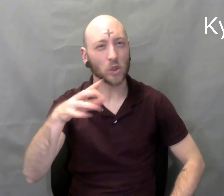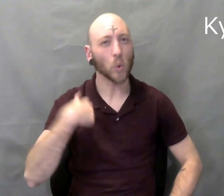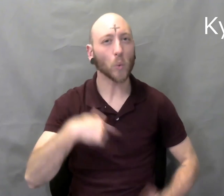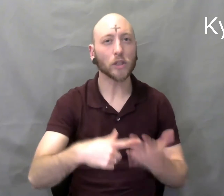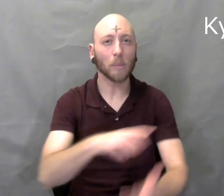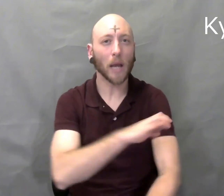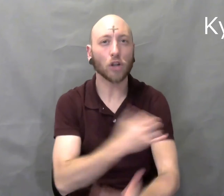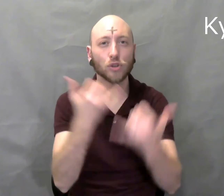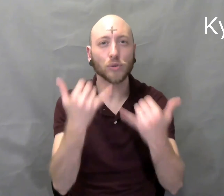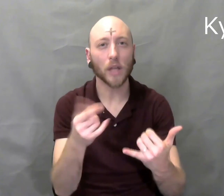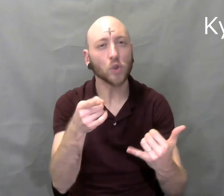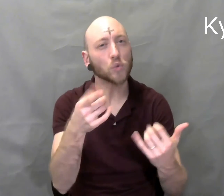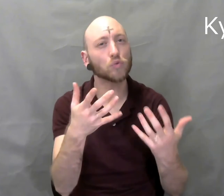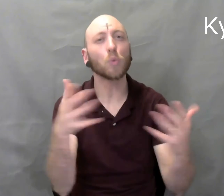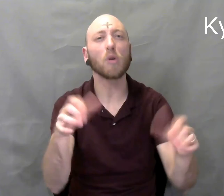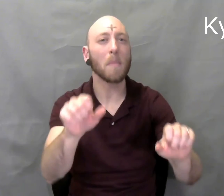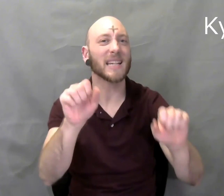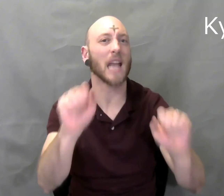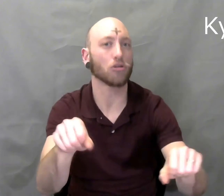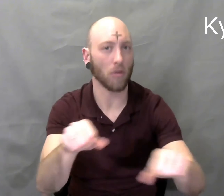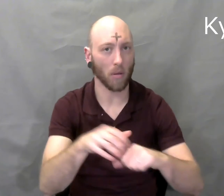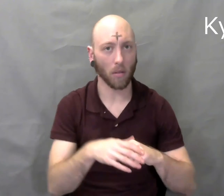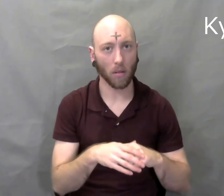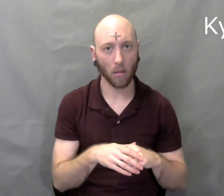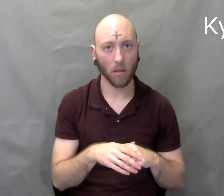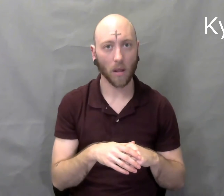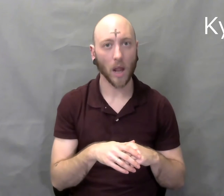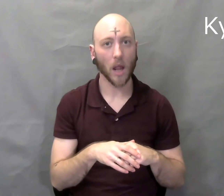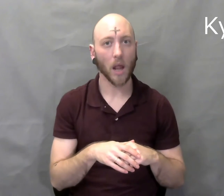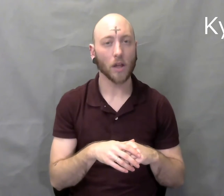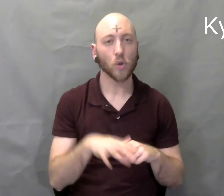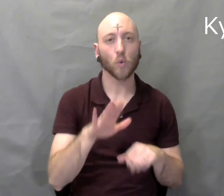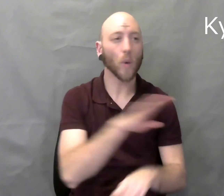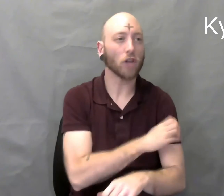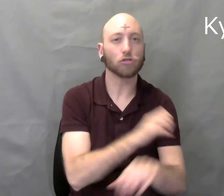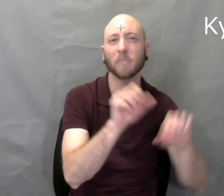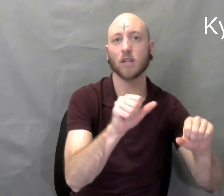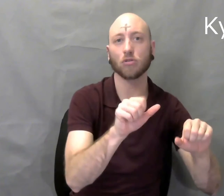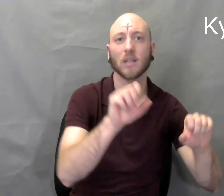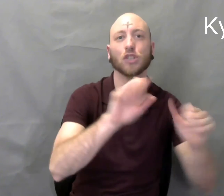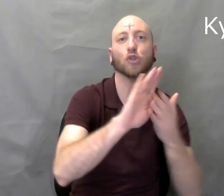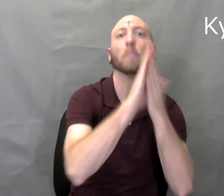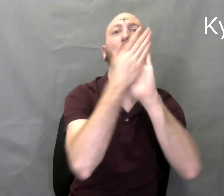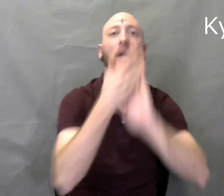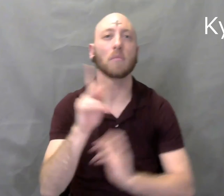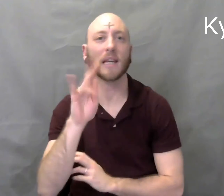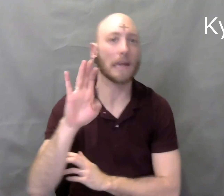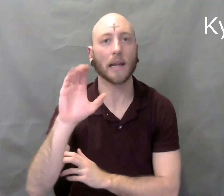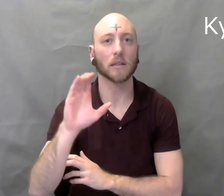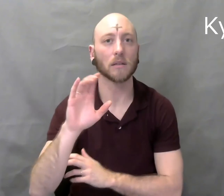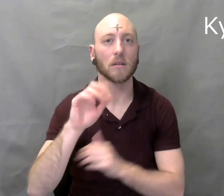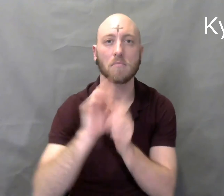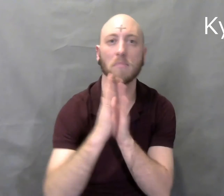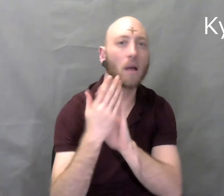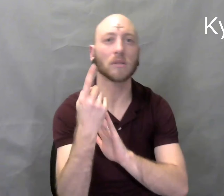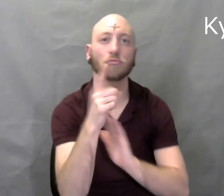much potential energy, and you just need to turn it into kinetic energy. And I didn't know how to